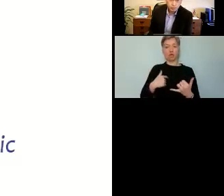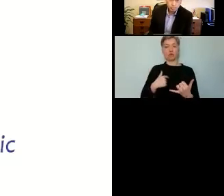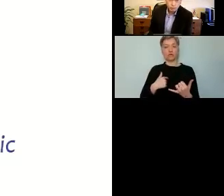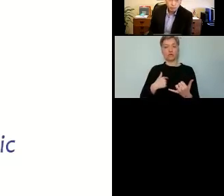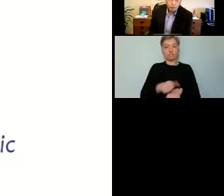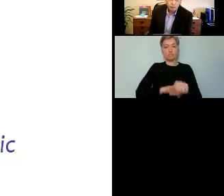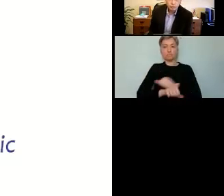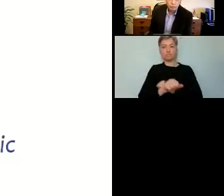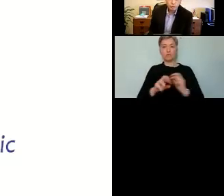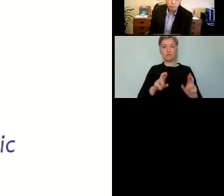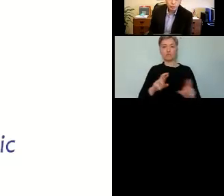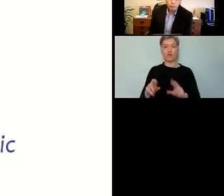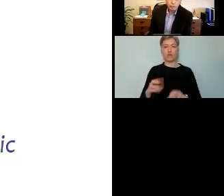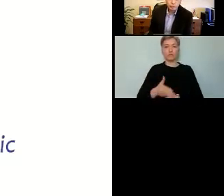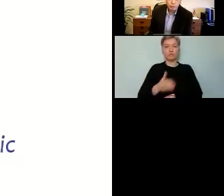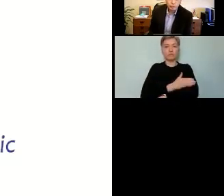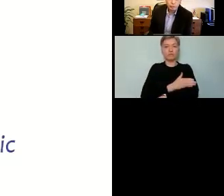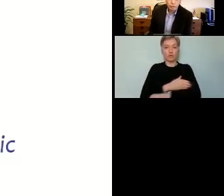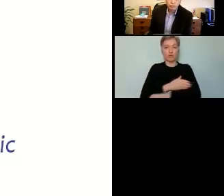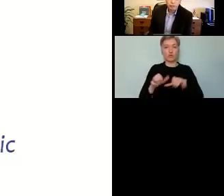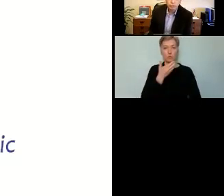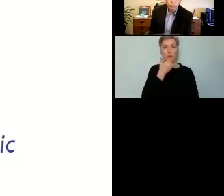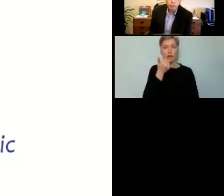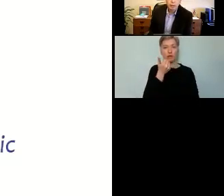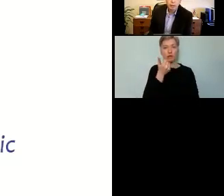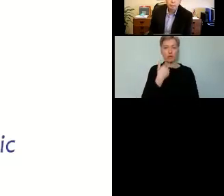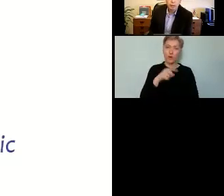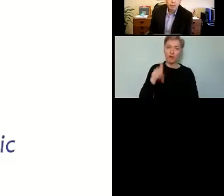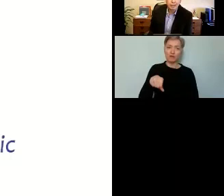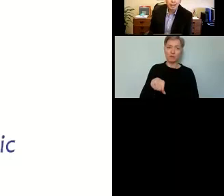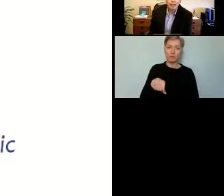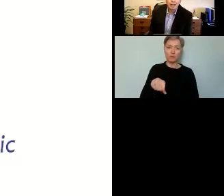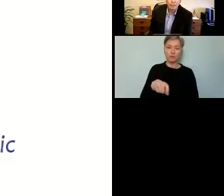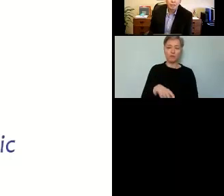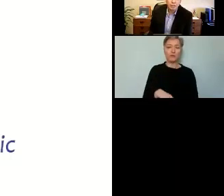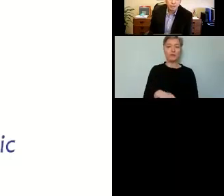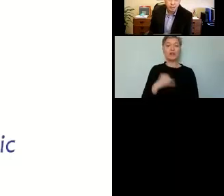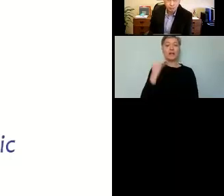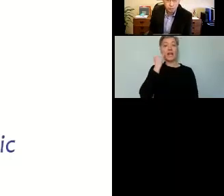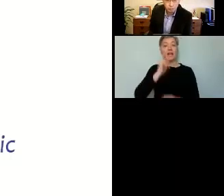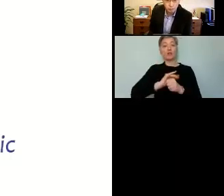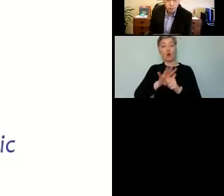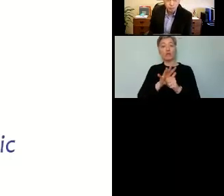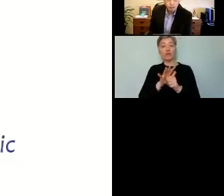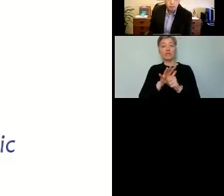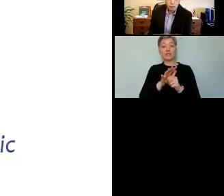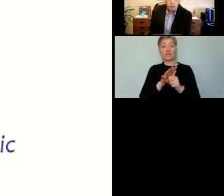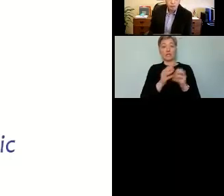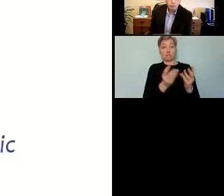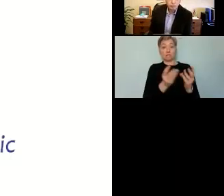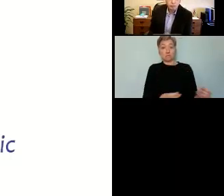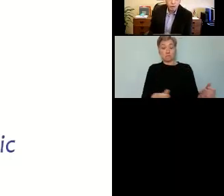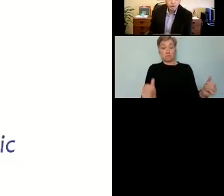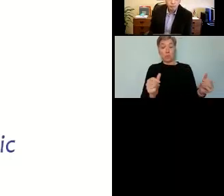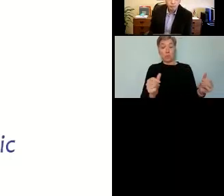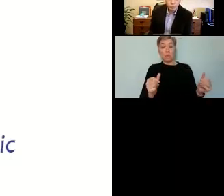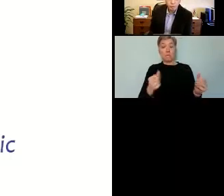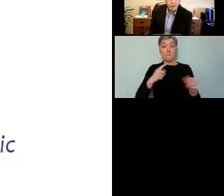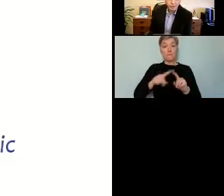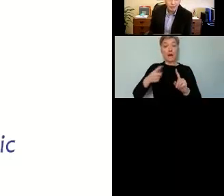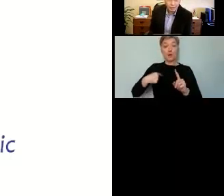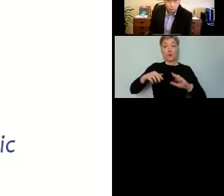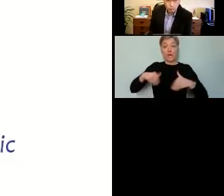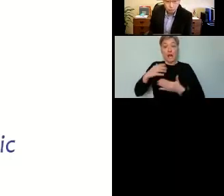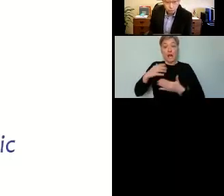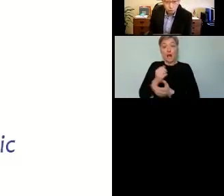to. I think if we get through this pandemic and not have seized the opportunity to shine a further light